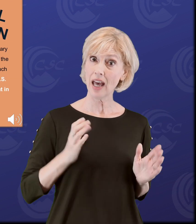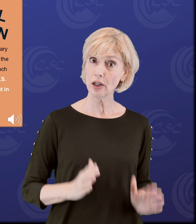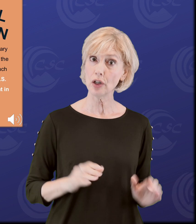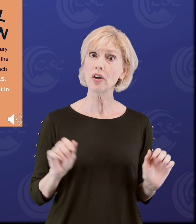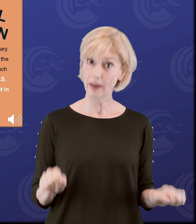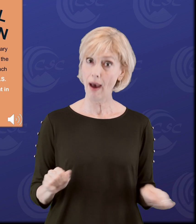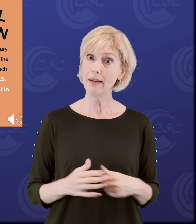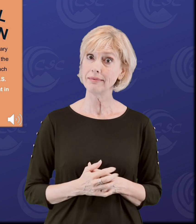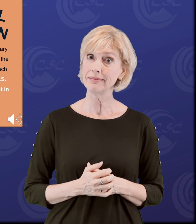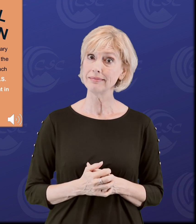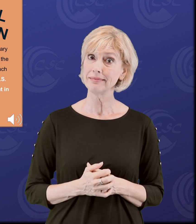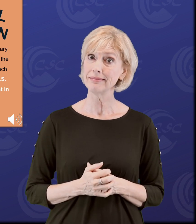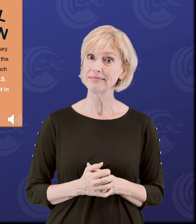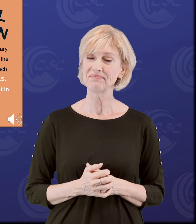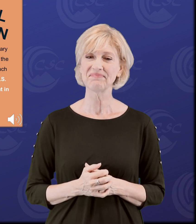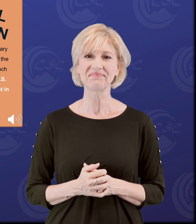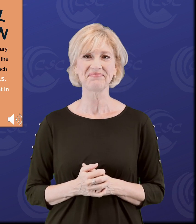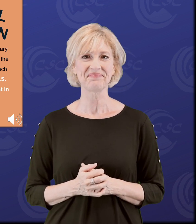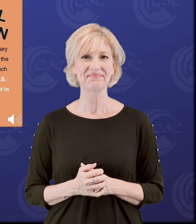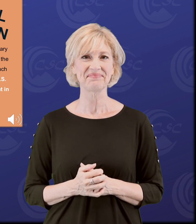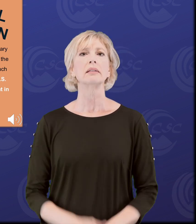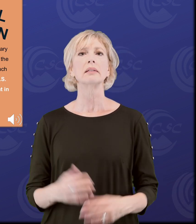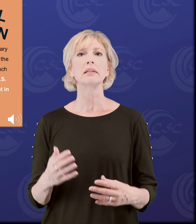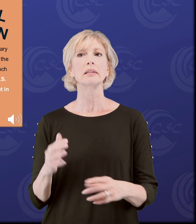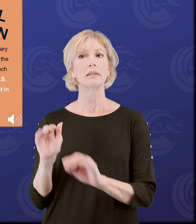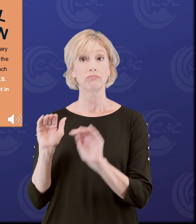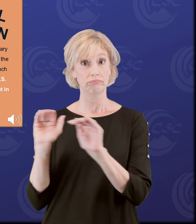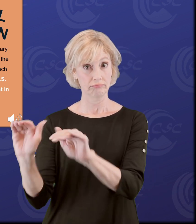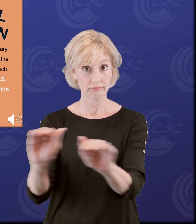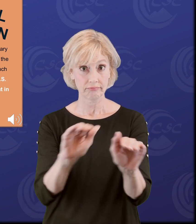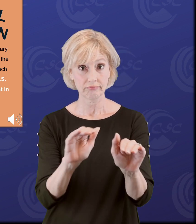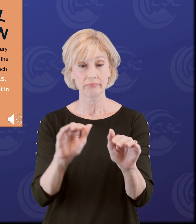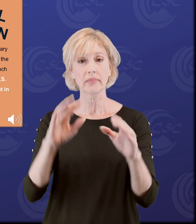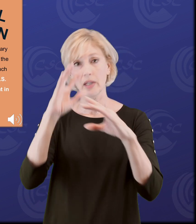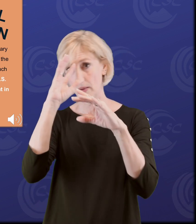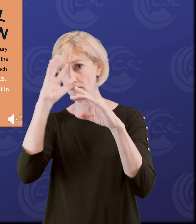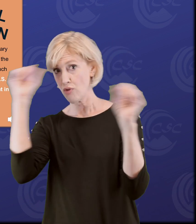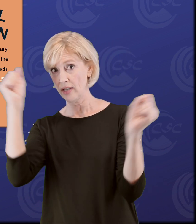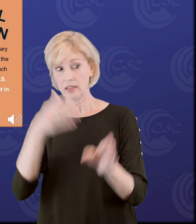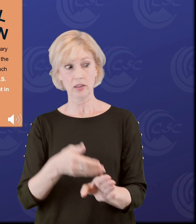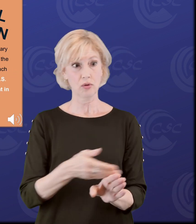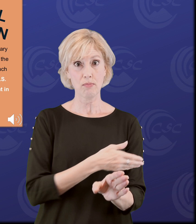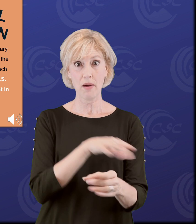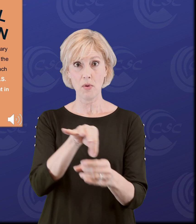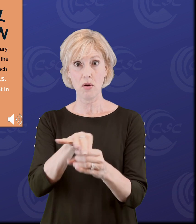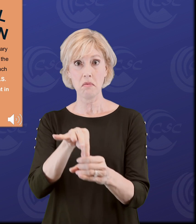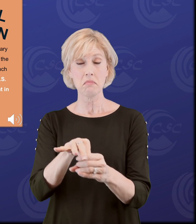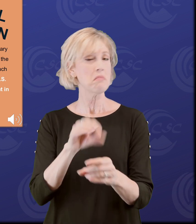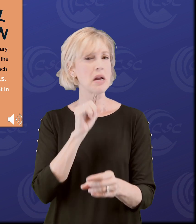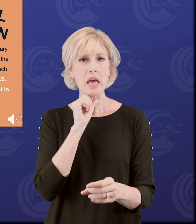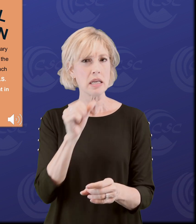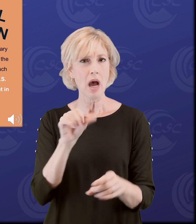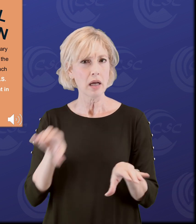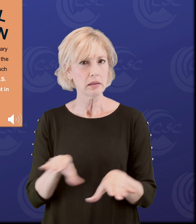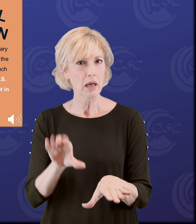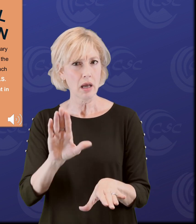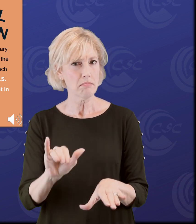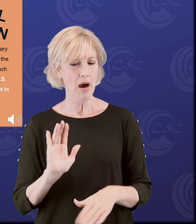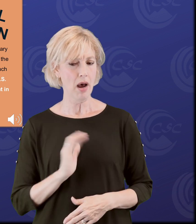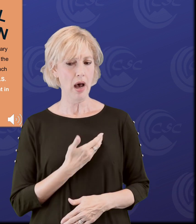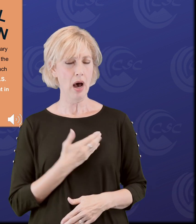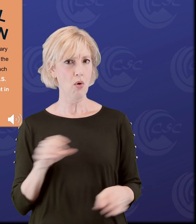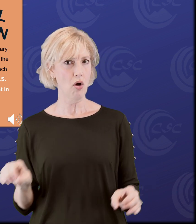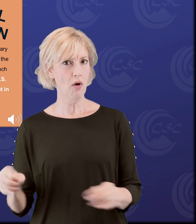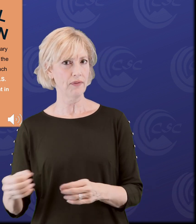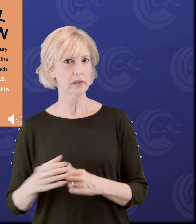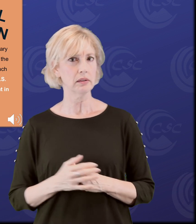We want to remind you that the presidential primary elections are not conducted by our office. The primaries to nominate each party's president